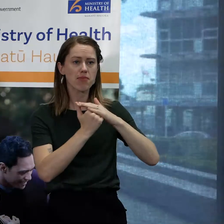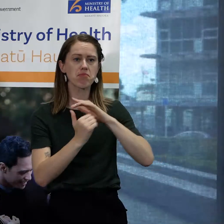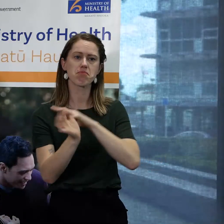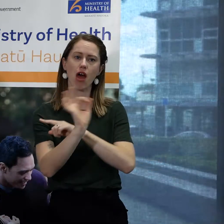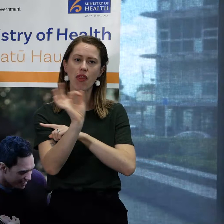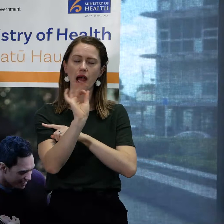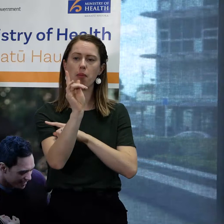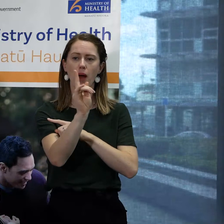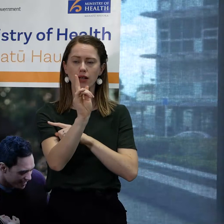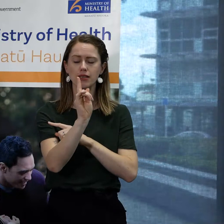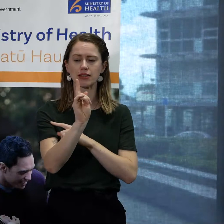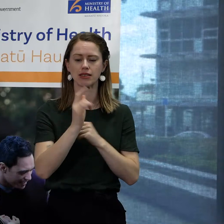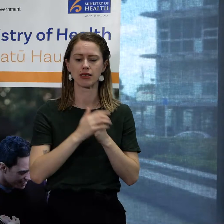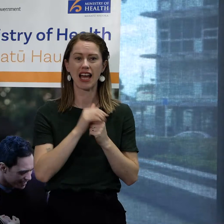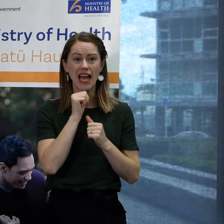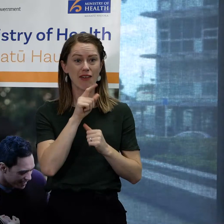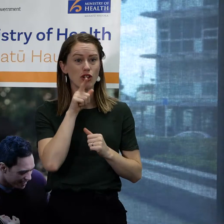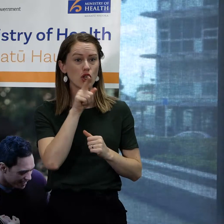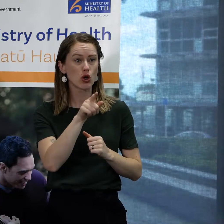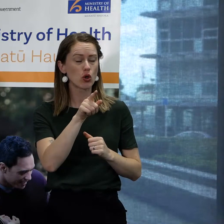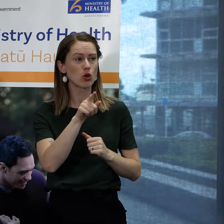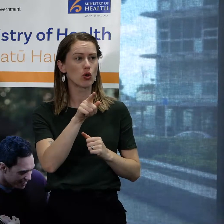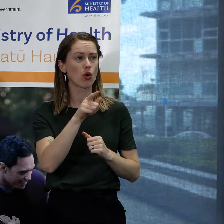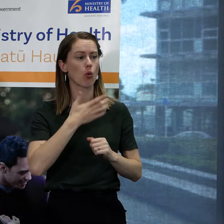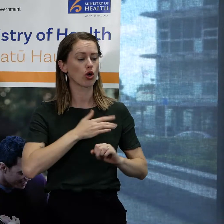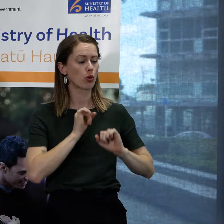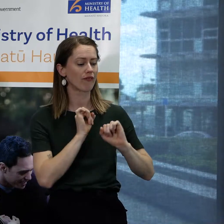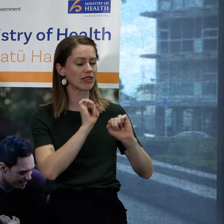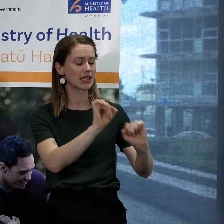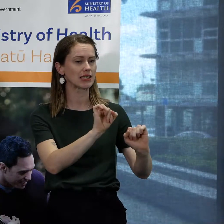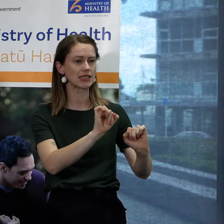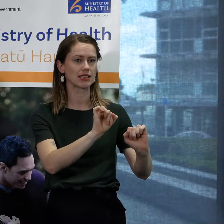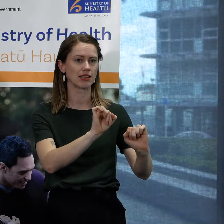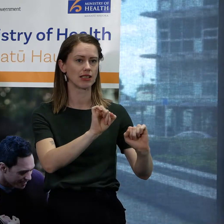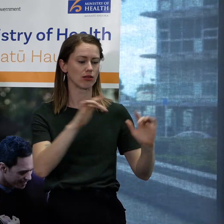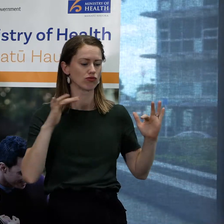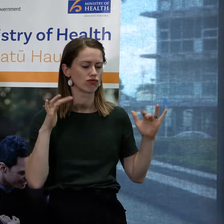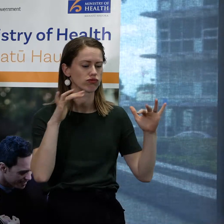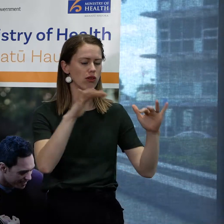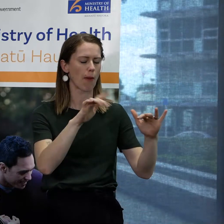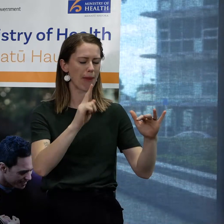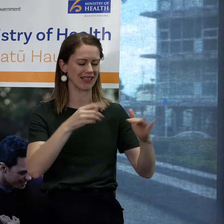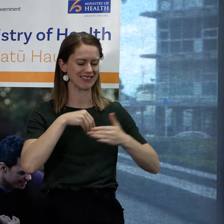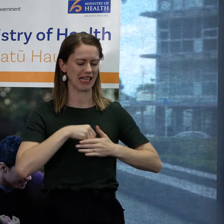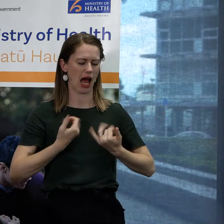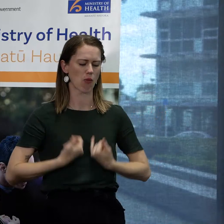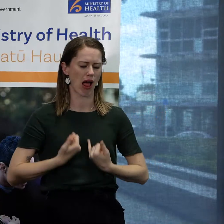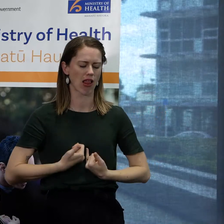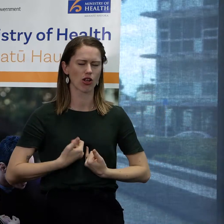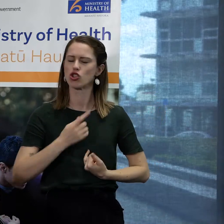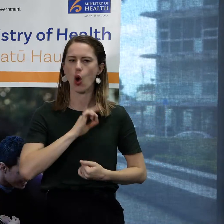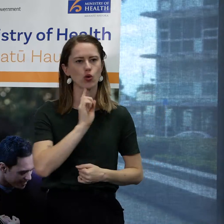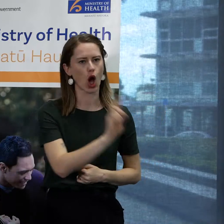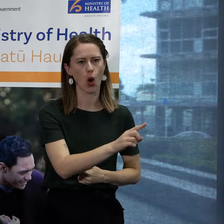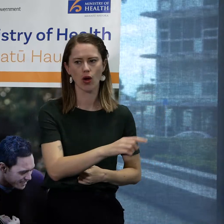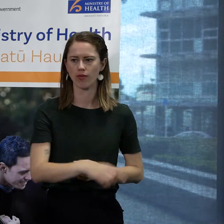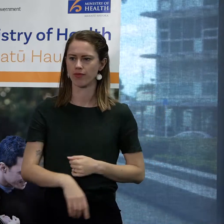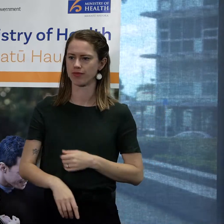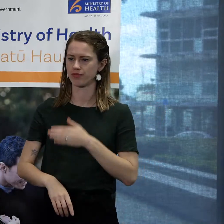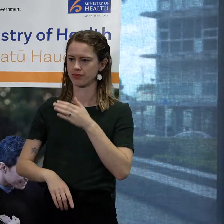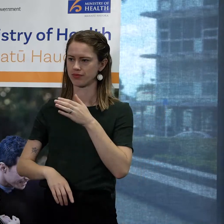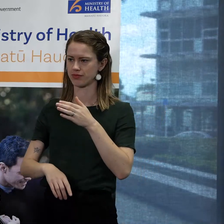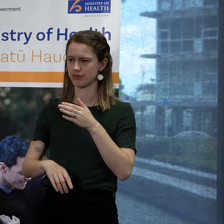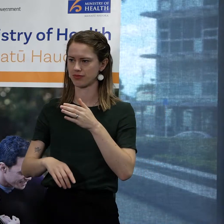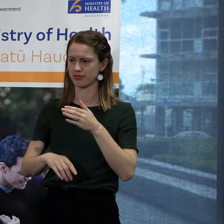advice on gatherings is if you are intending to to attend a gathering and you're unwell, don't attend. How are you feeling about that? How